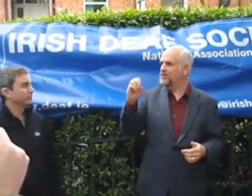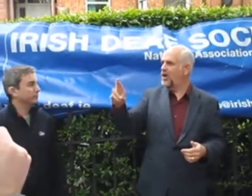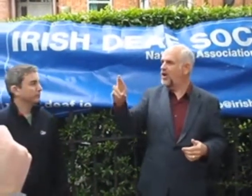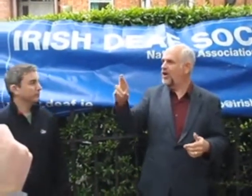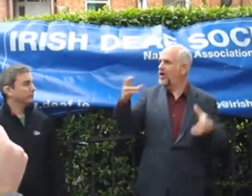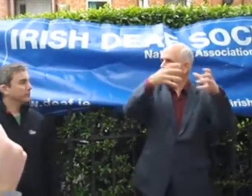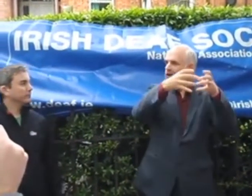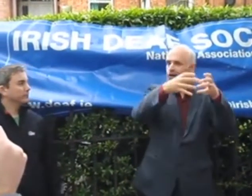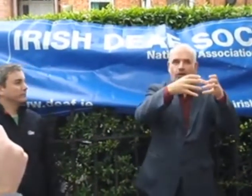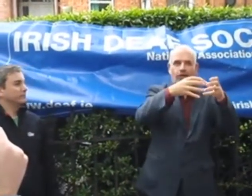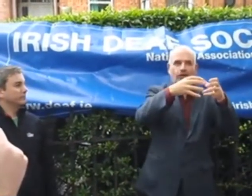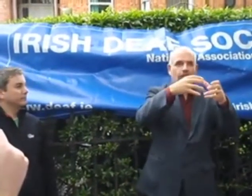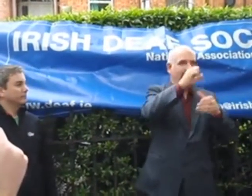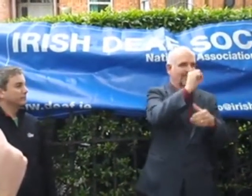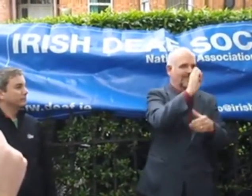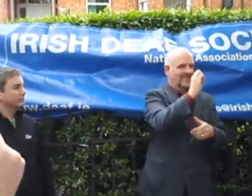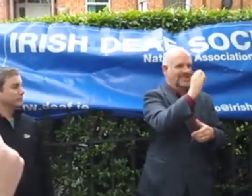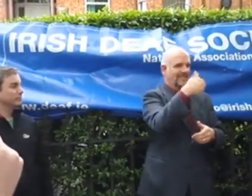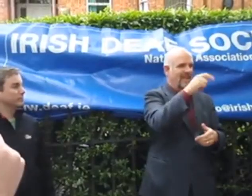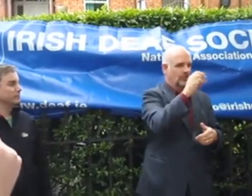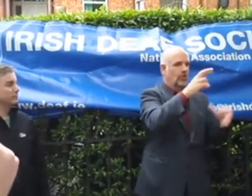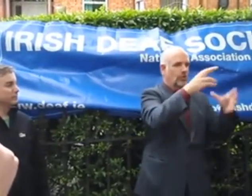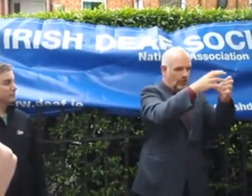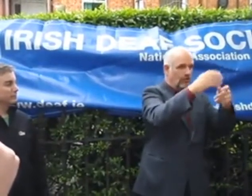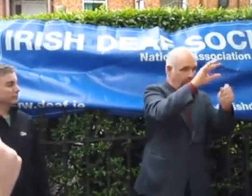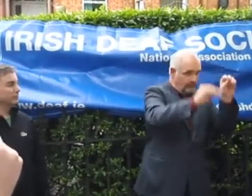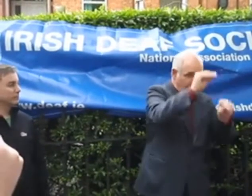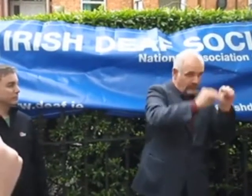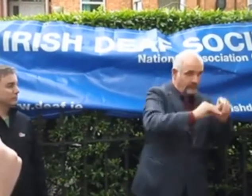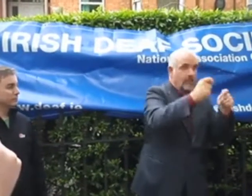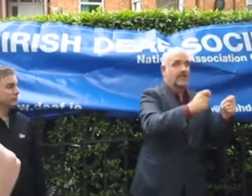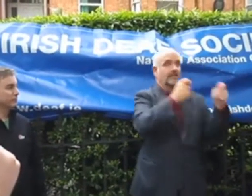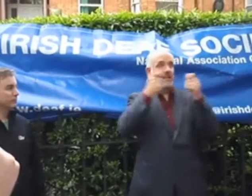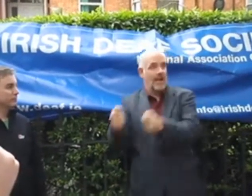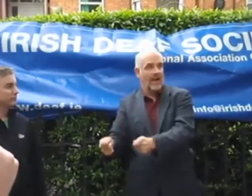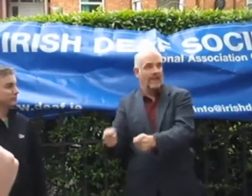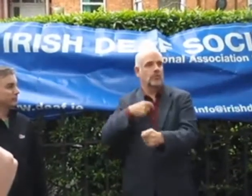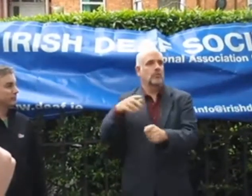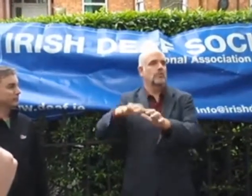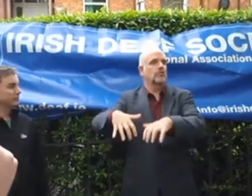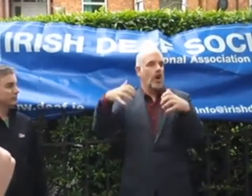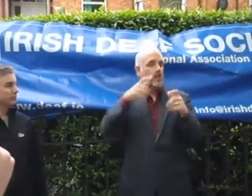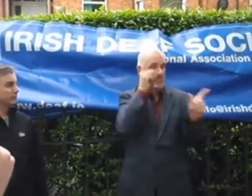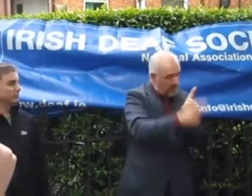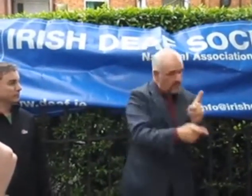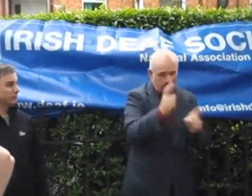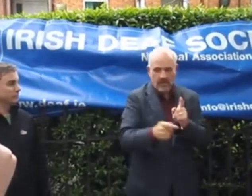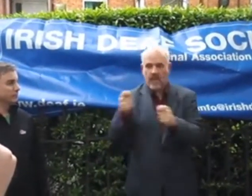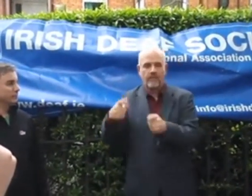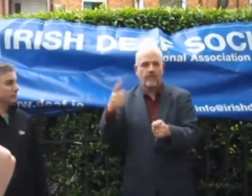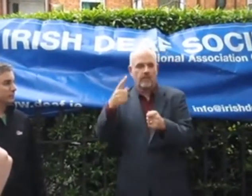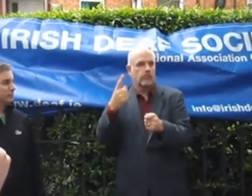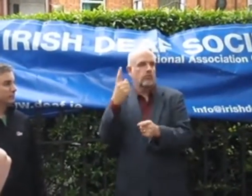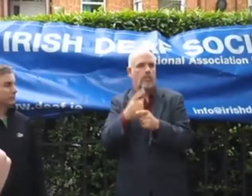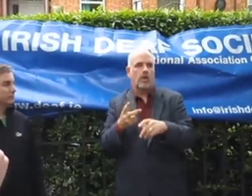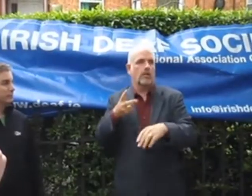soon. The senators have drafted some legislation and it's been given to the main